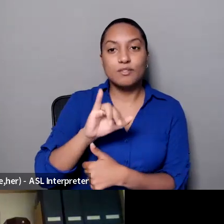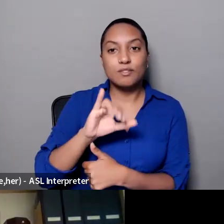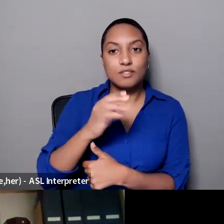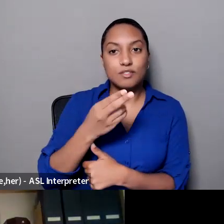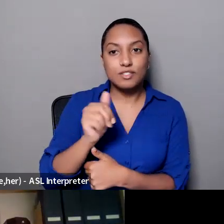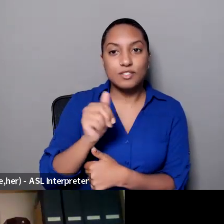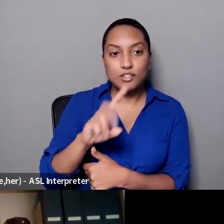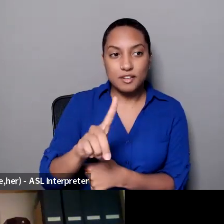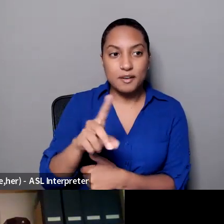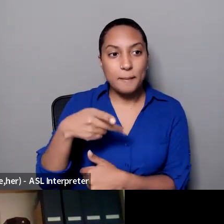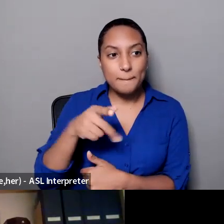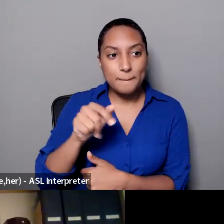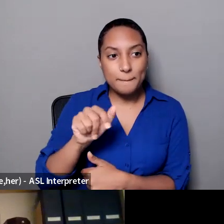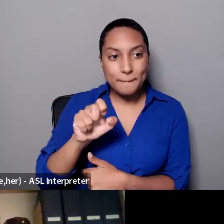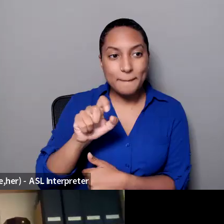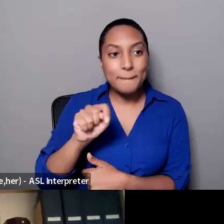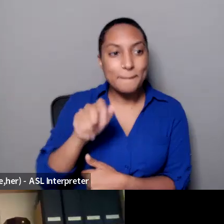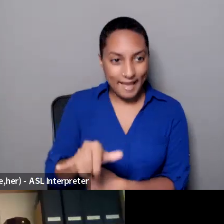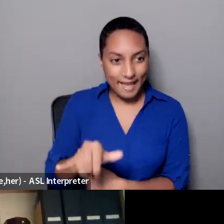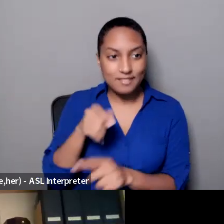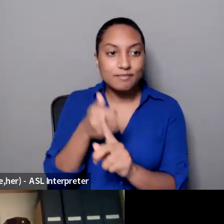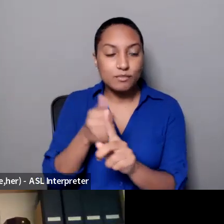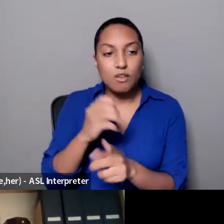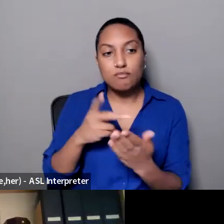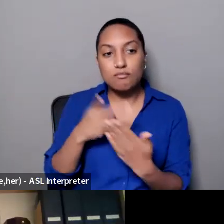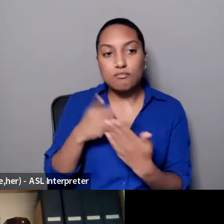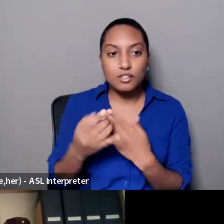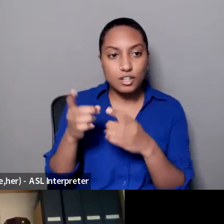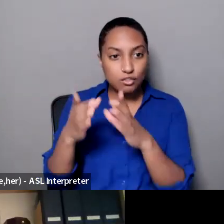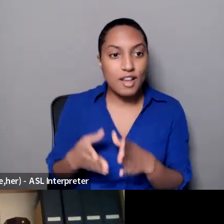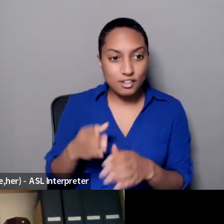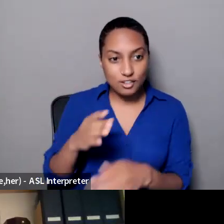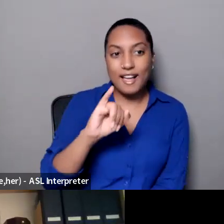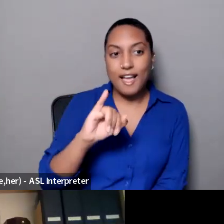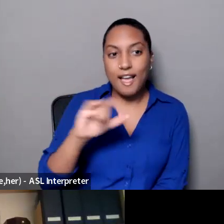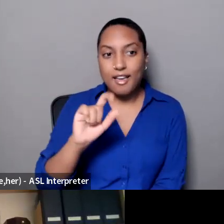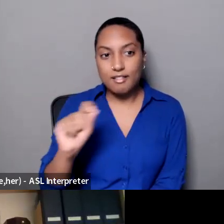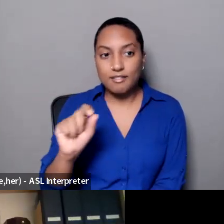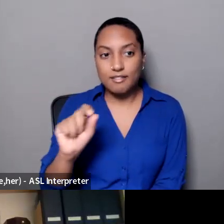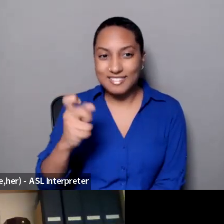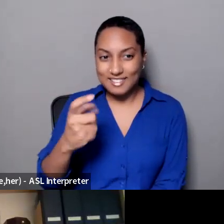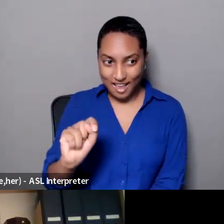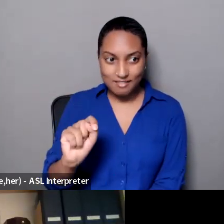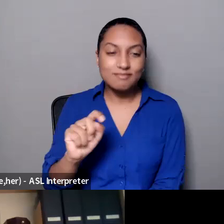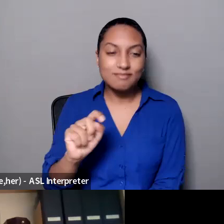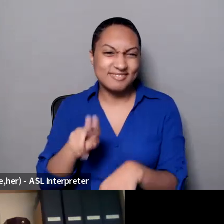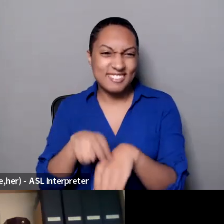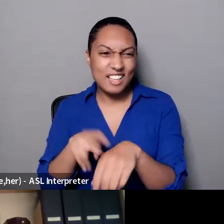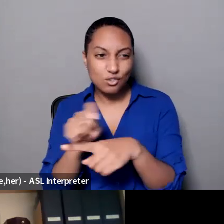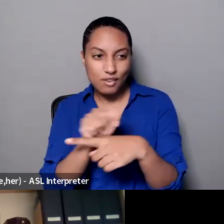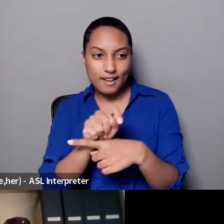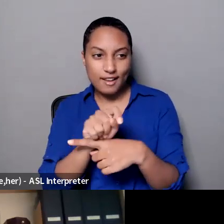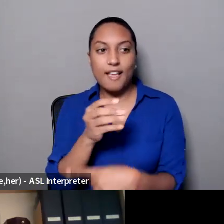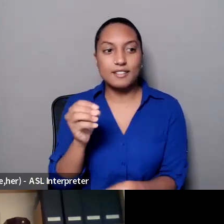project director at the ISLnet National Training and Technical Assistance Center for Independent Living. He is an